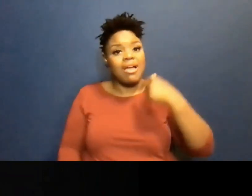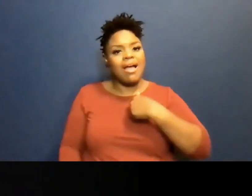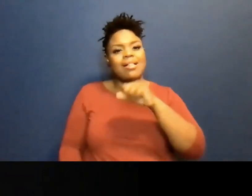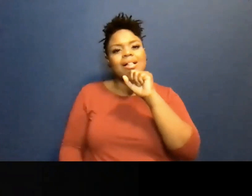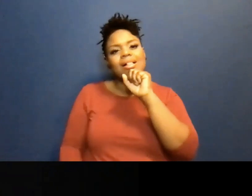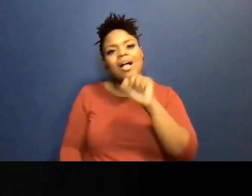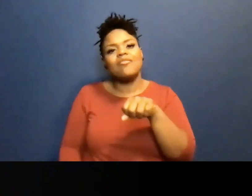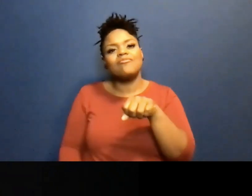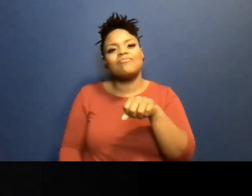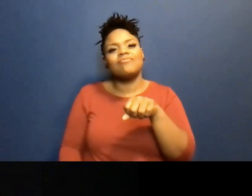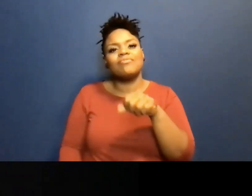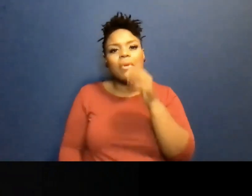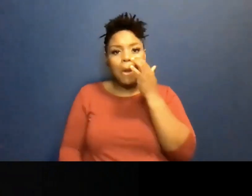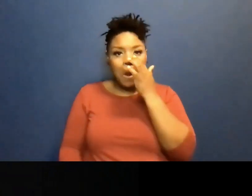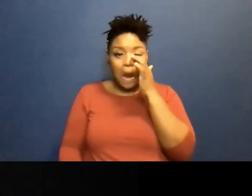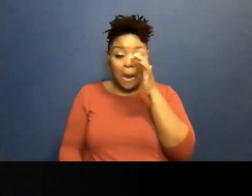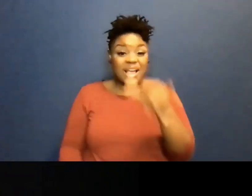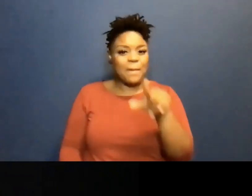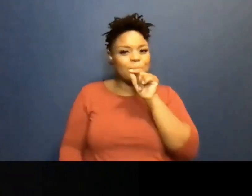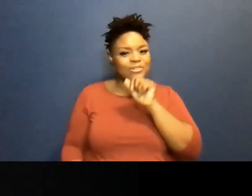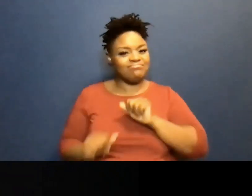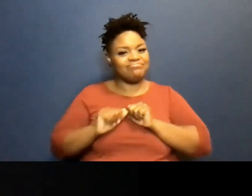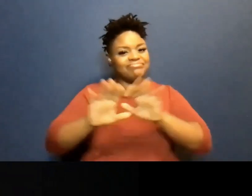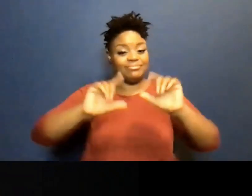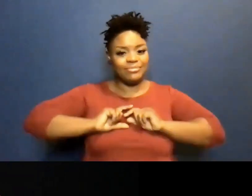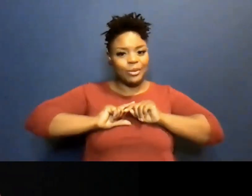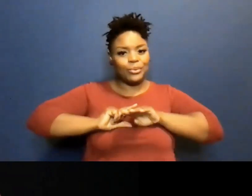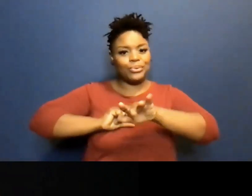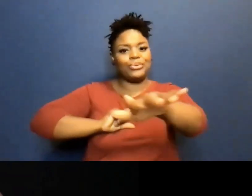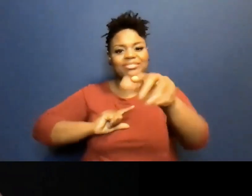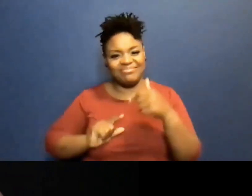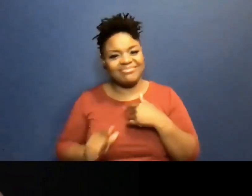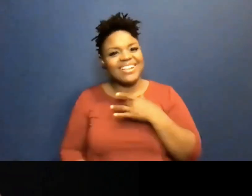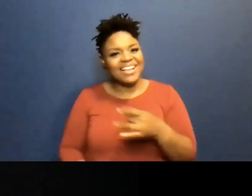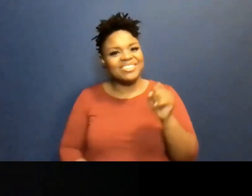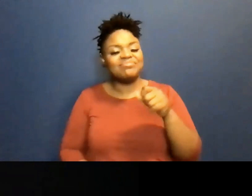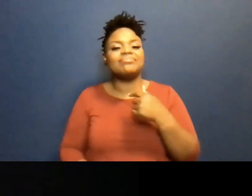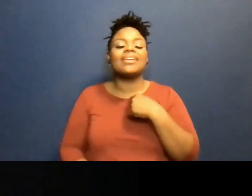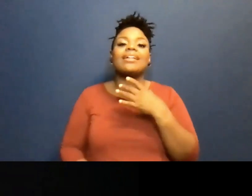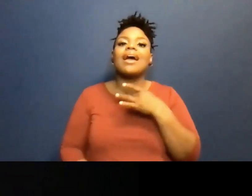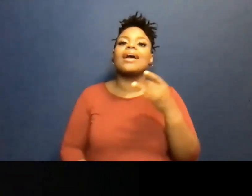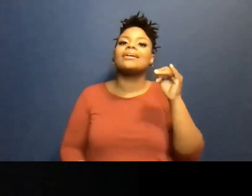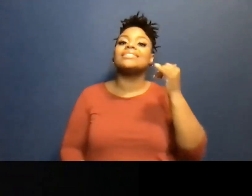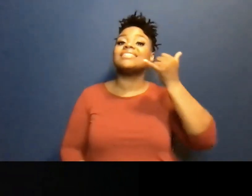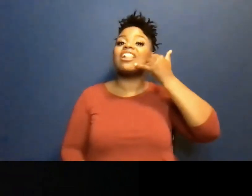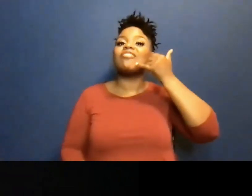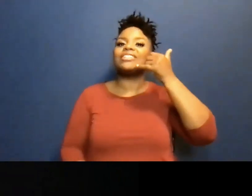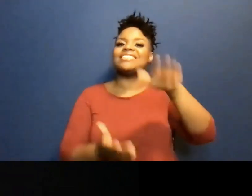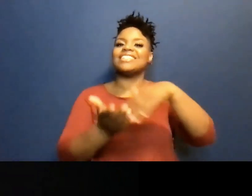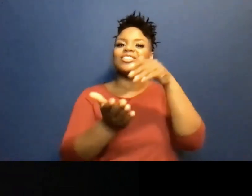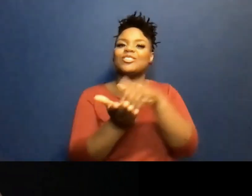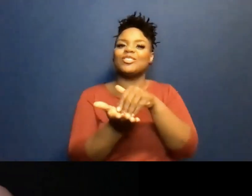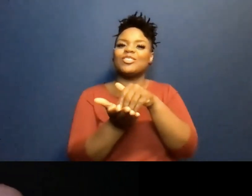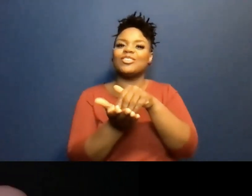I love the kind of the telephone place. The kind of we answer every question, because. Yes. You know, I